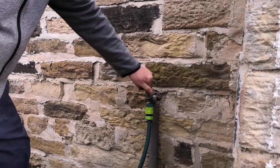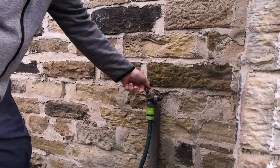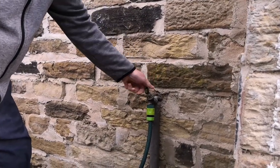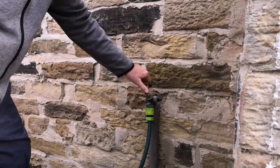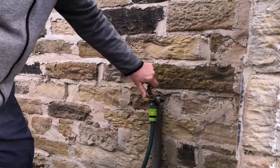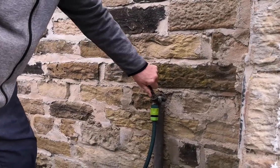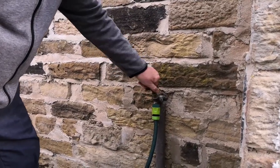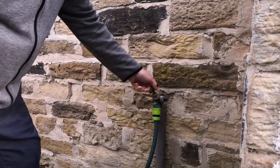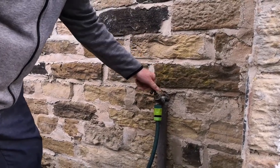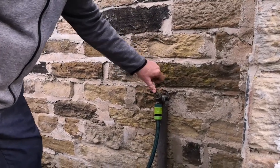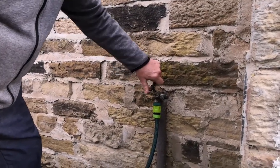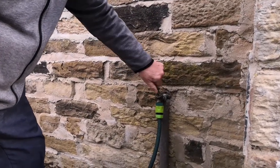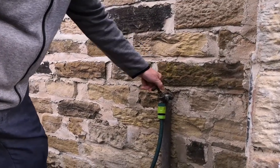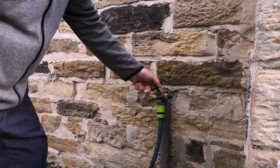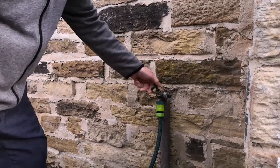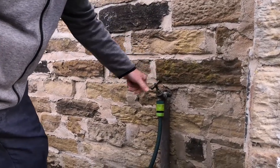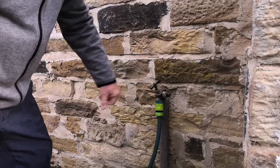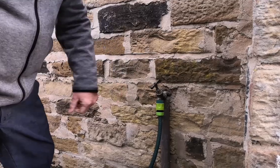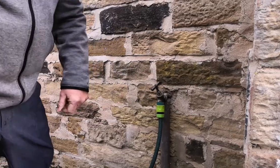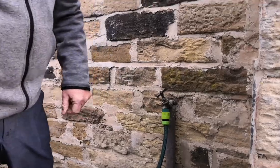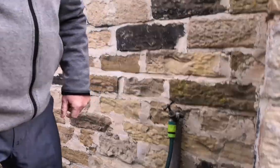and turn it on.